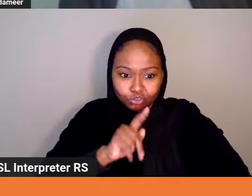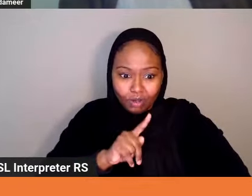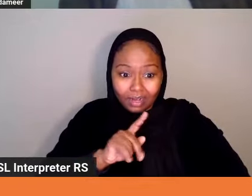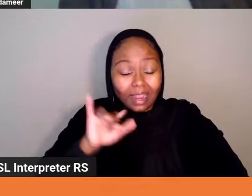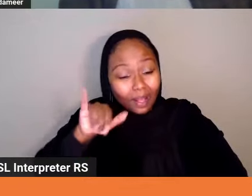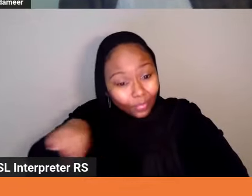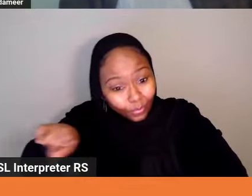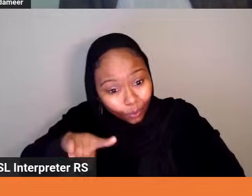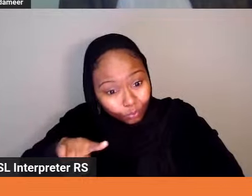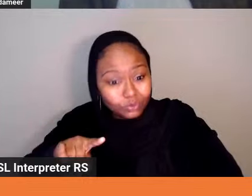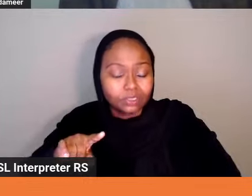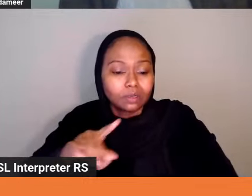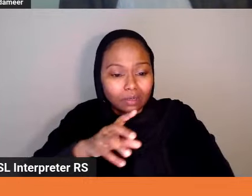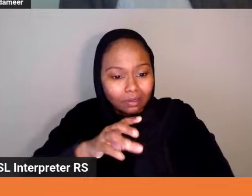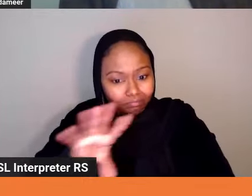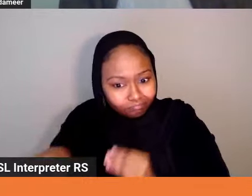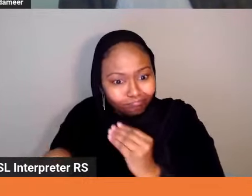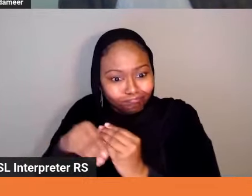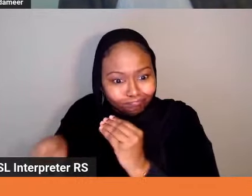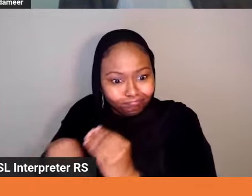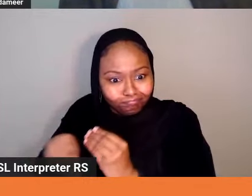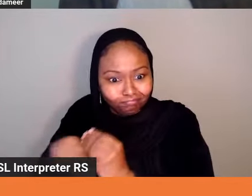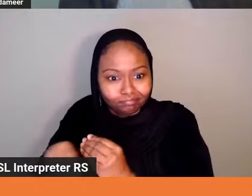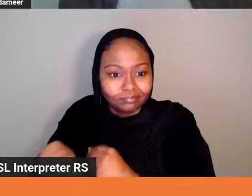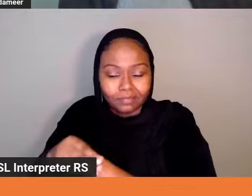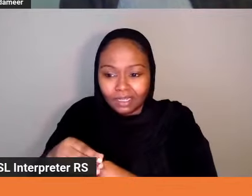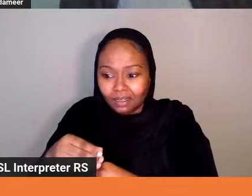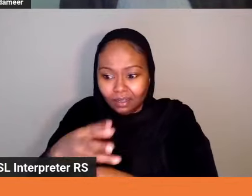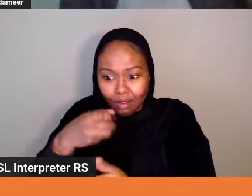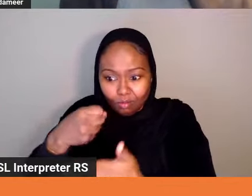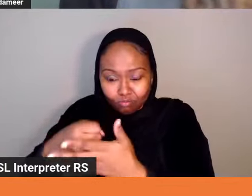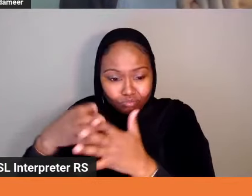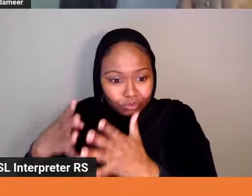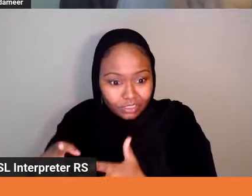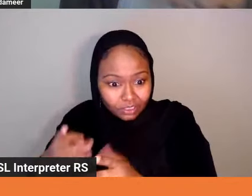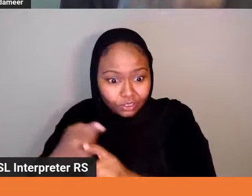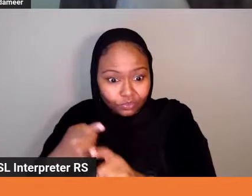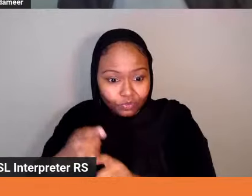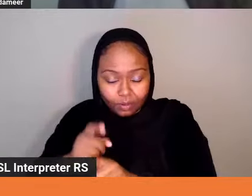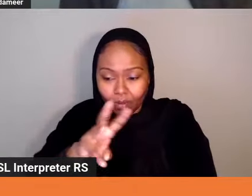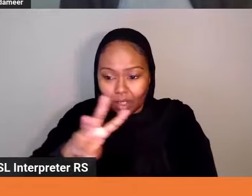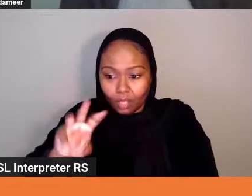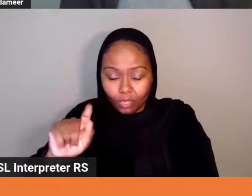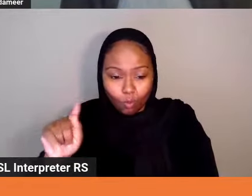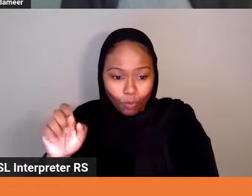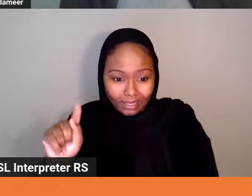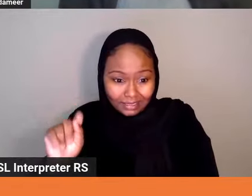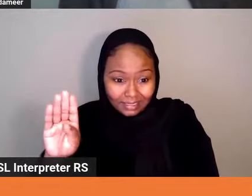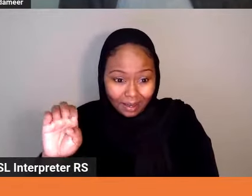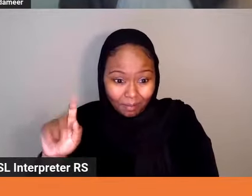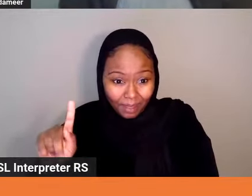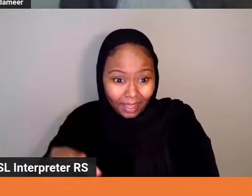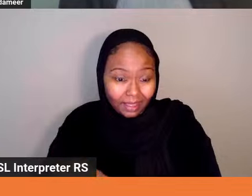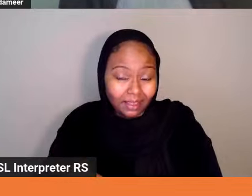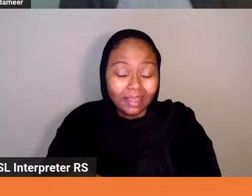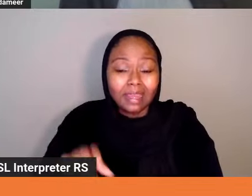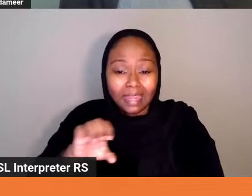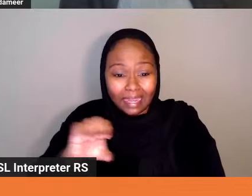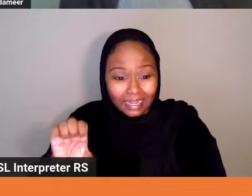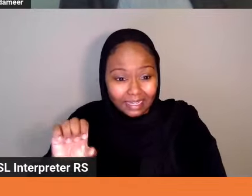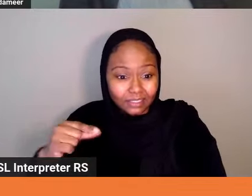from the West Bank and East Jerusalem and some tens from inside Israel that they